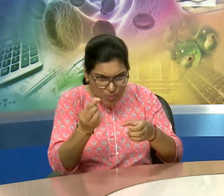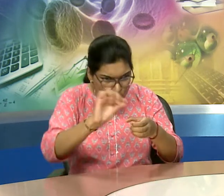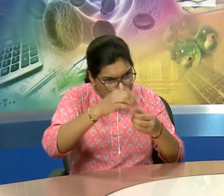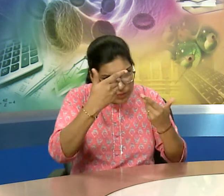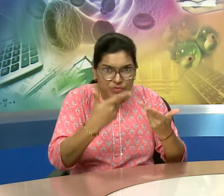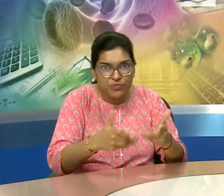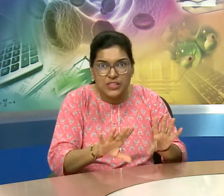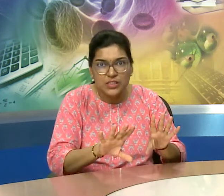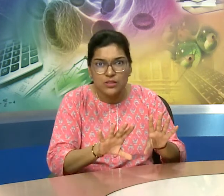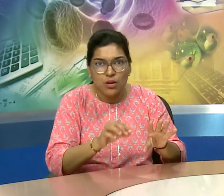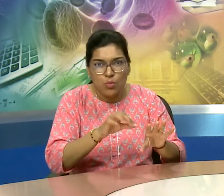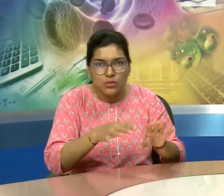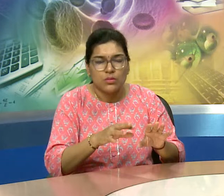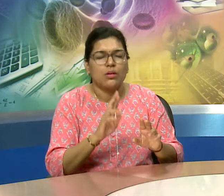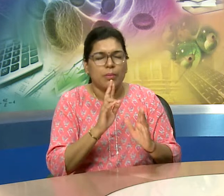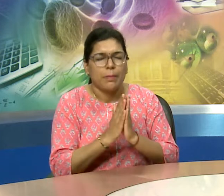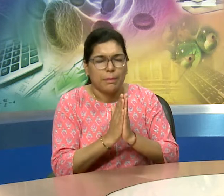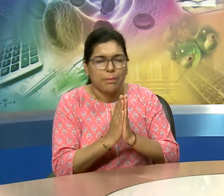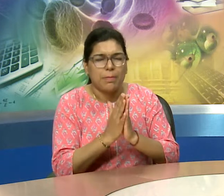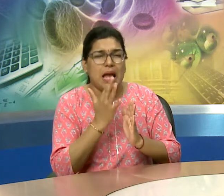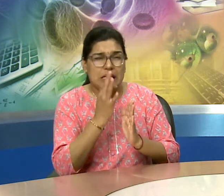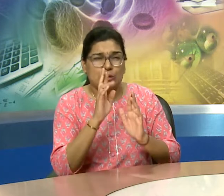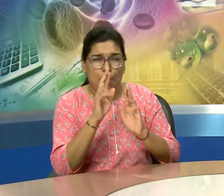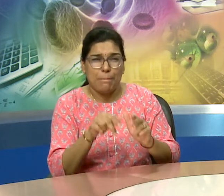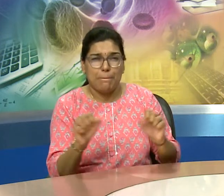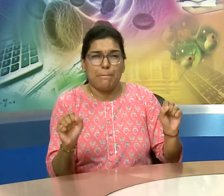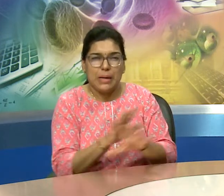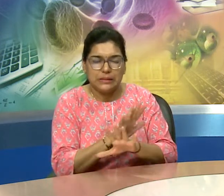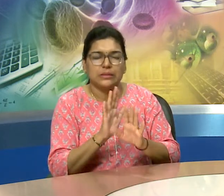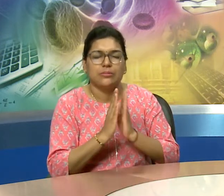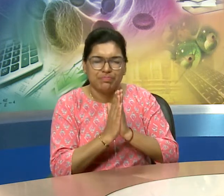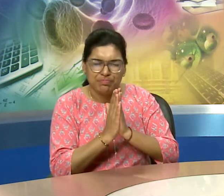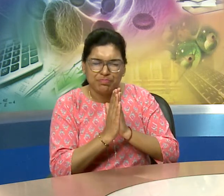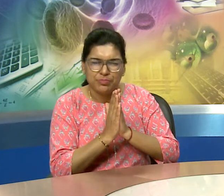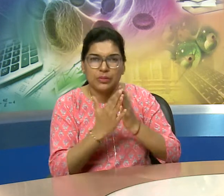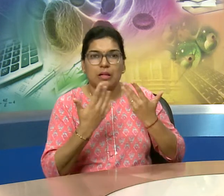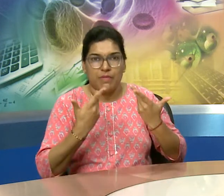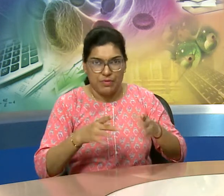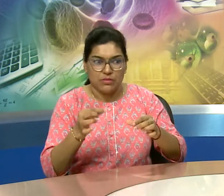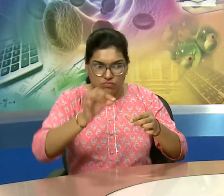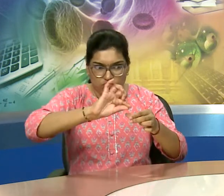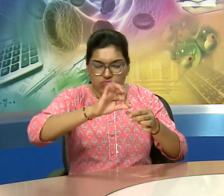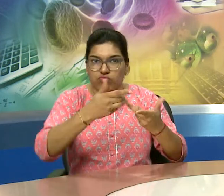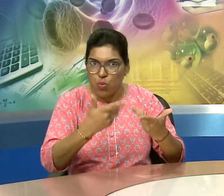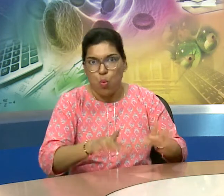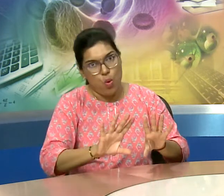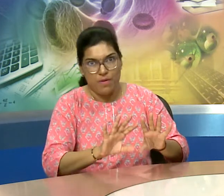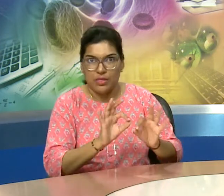poison with words in prayer or magic, and